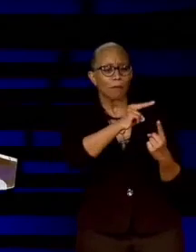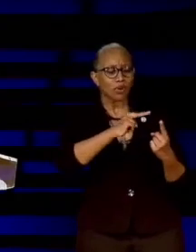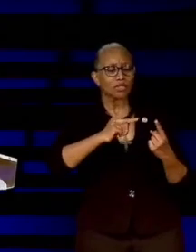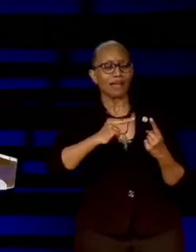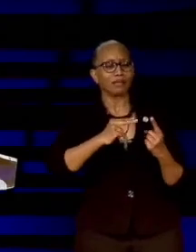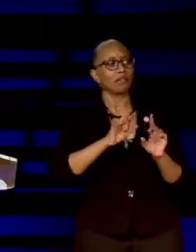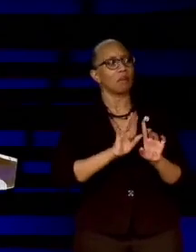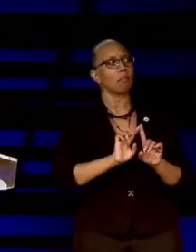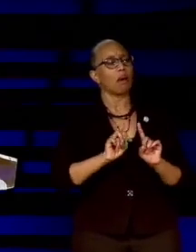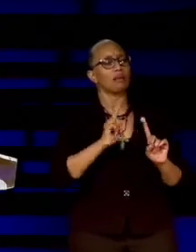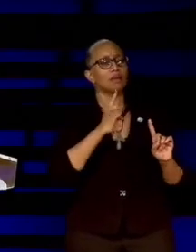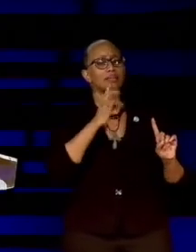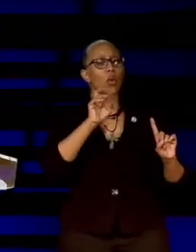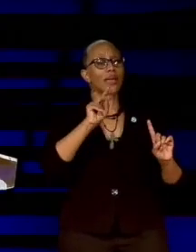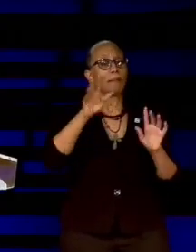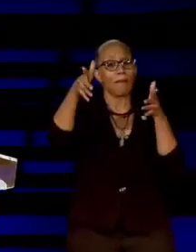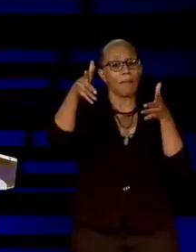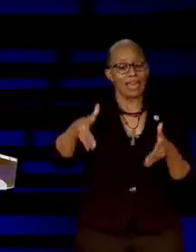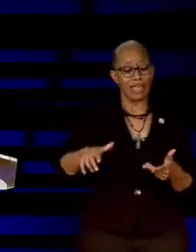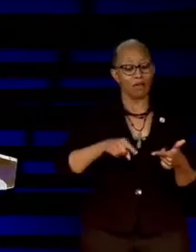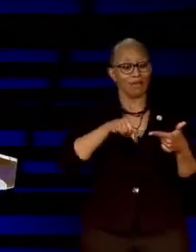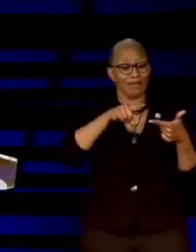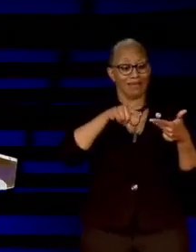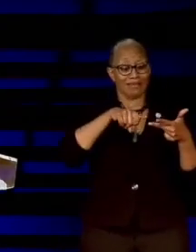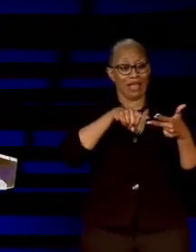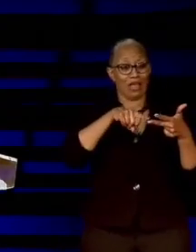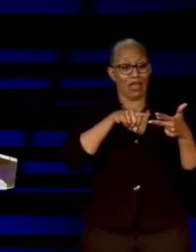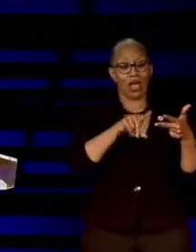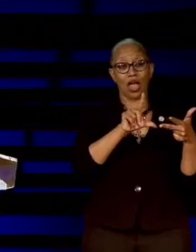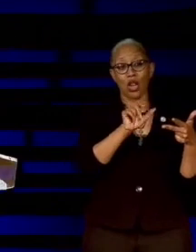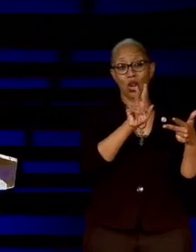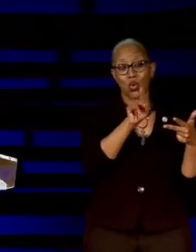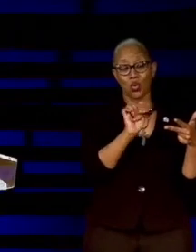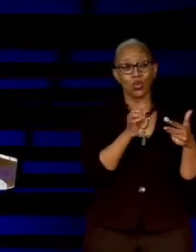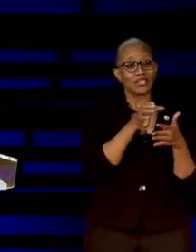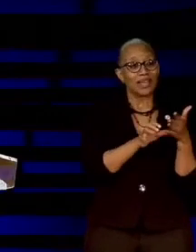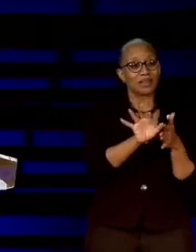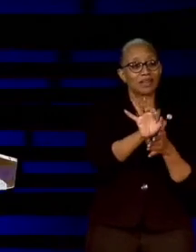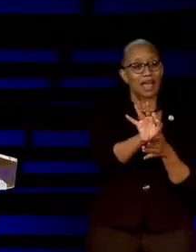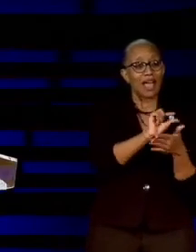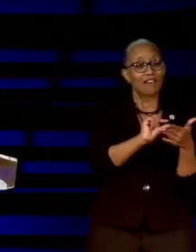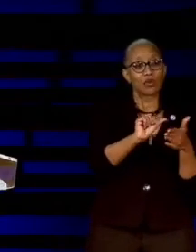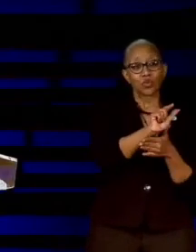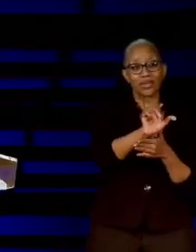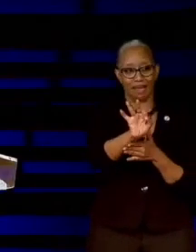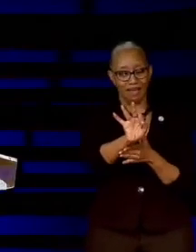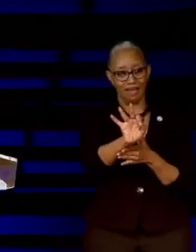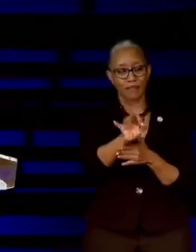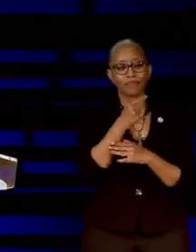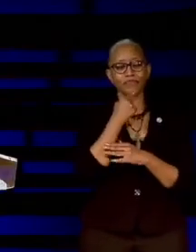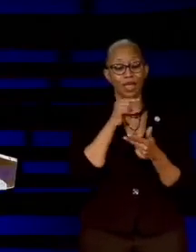leaving you here. He said, but Luke, in Luke chapter 9, verse